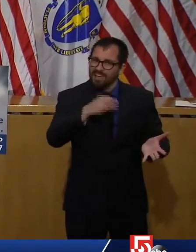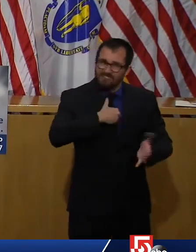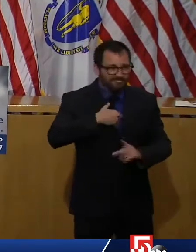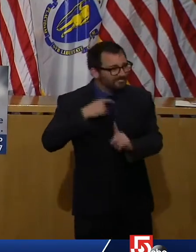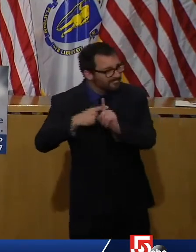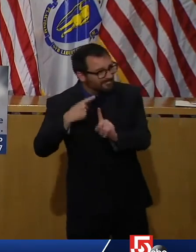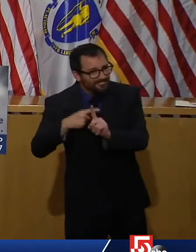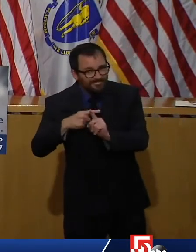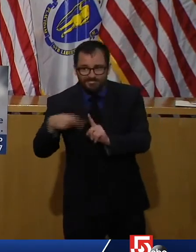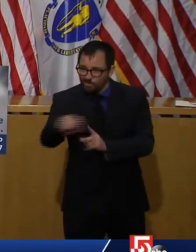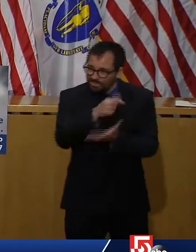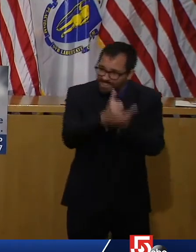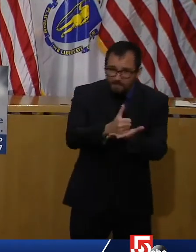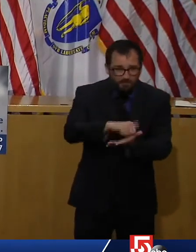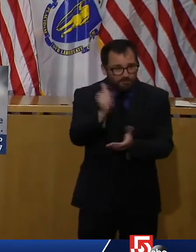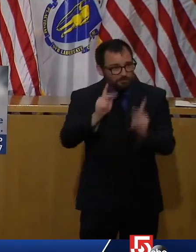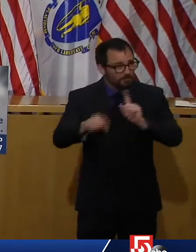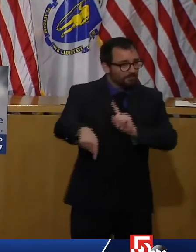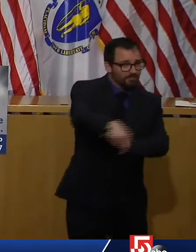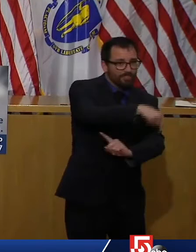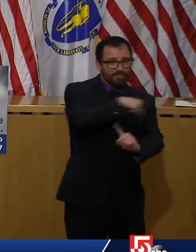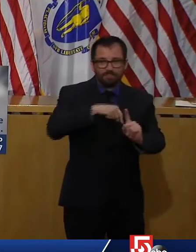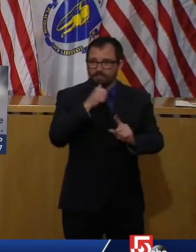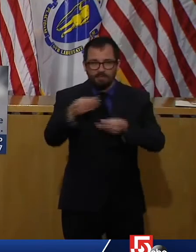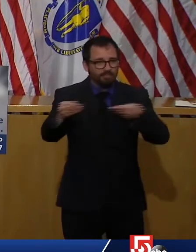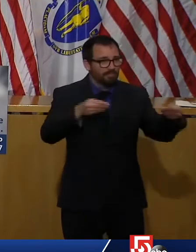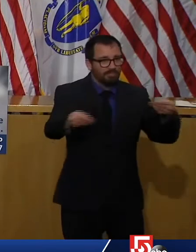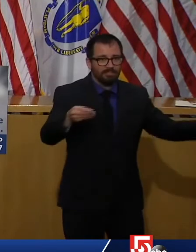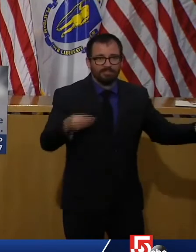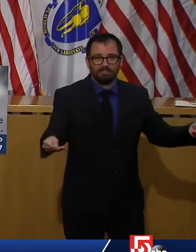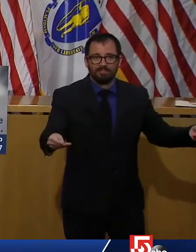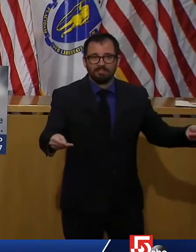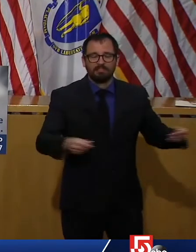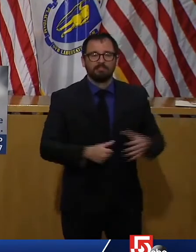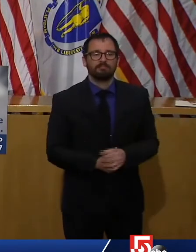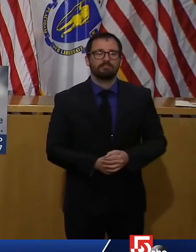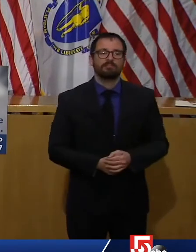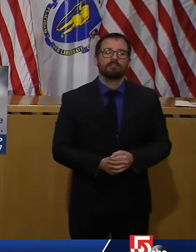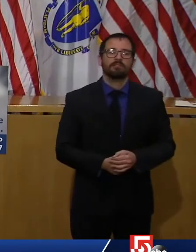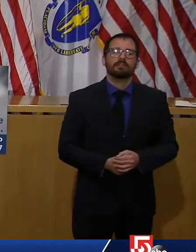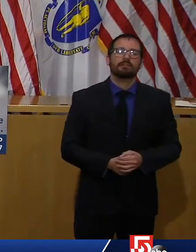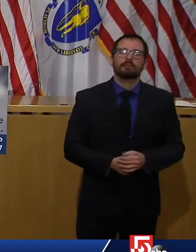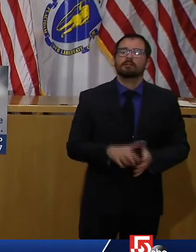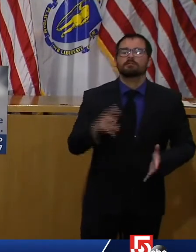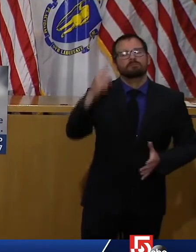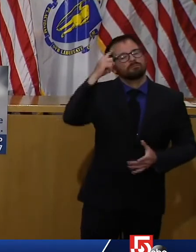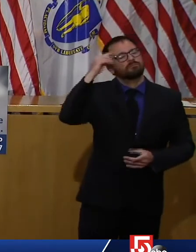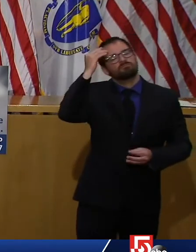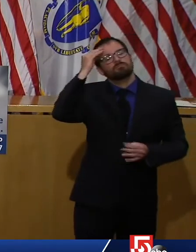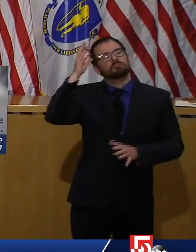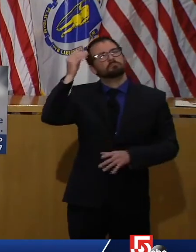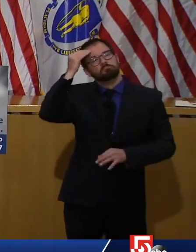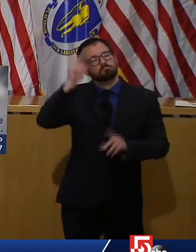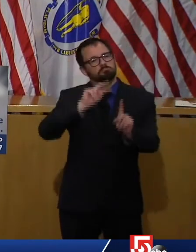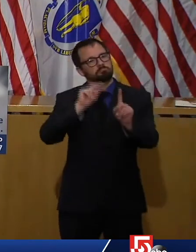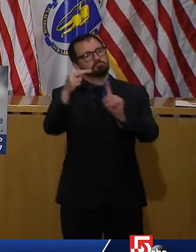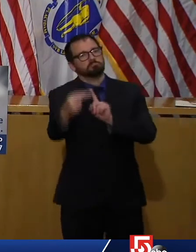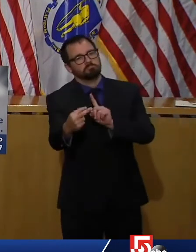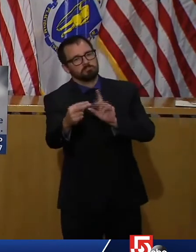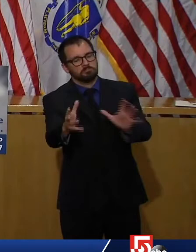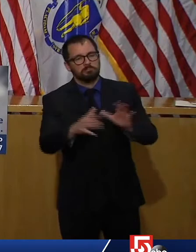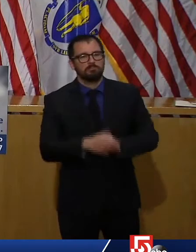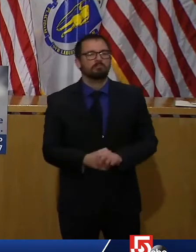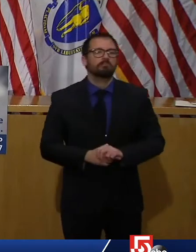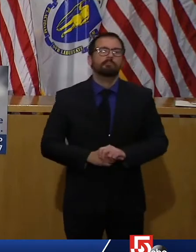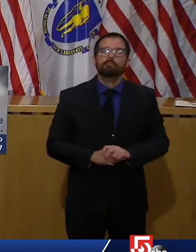the way I would frame this to people, is it worth it to work with us to find 14 days to isolate yourself if you get one of these